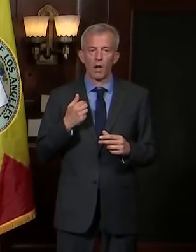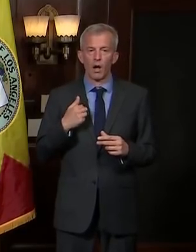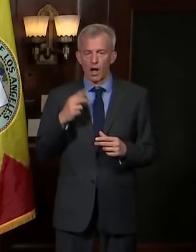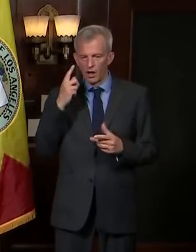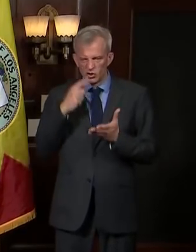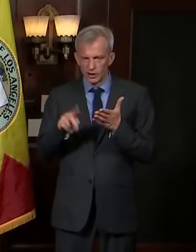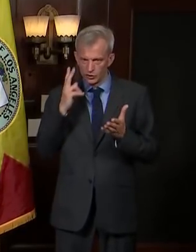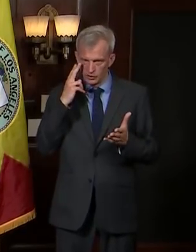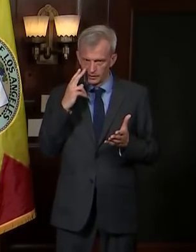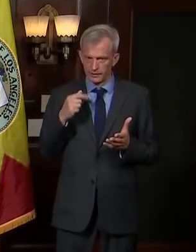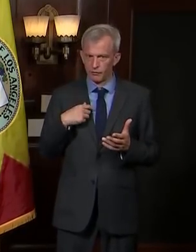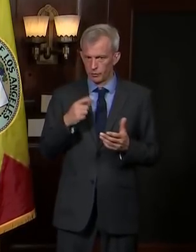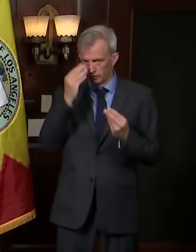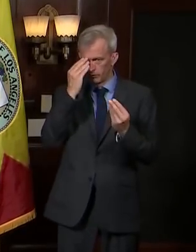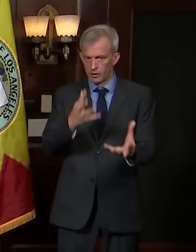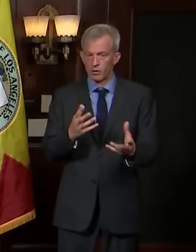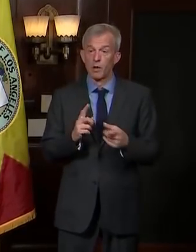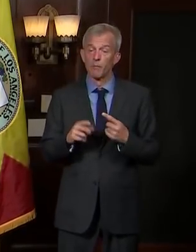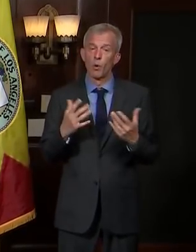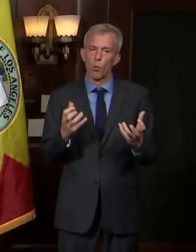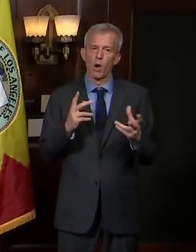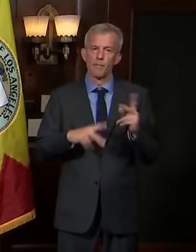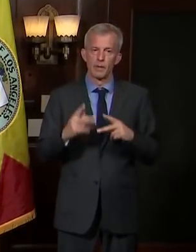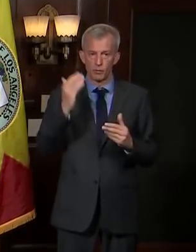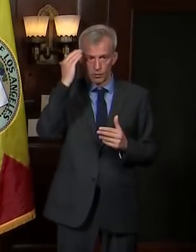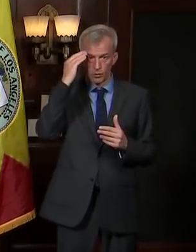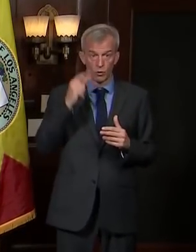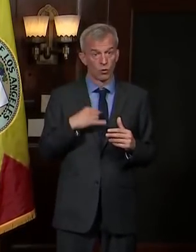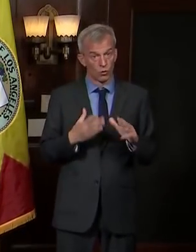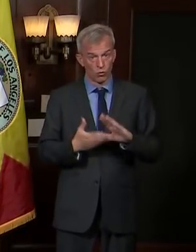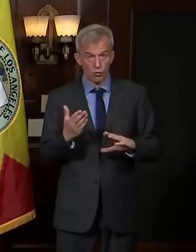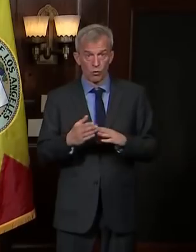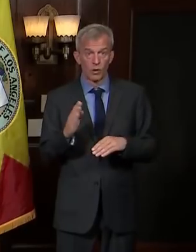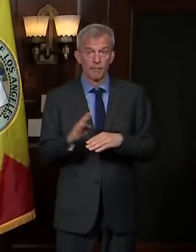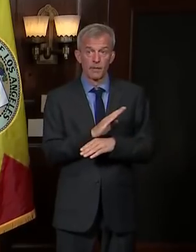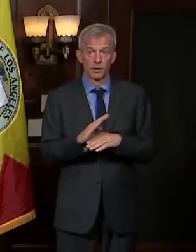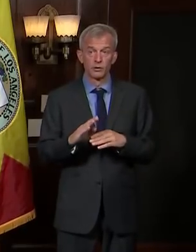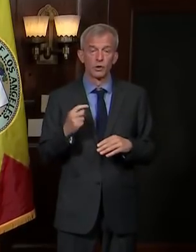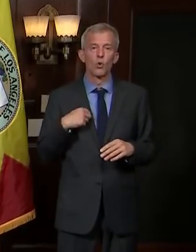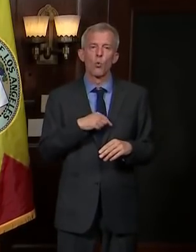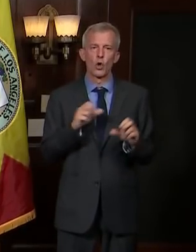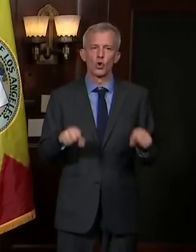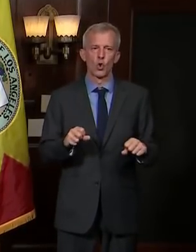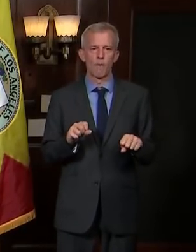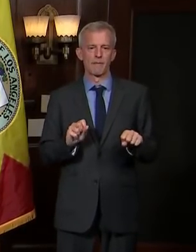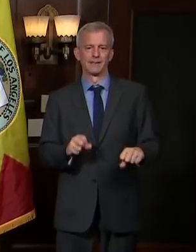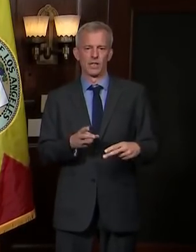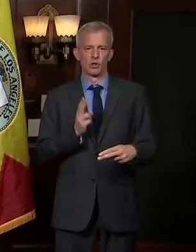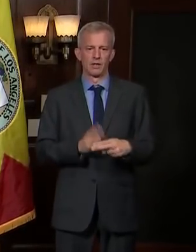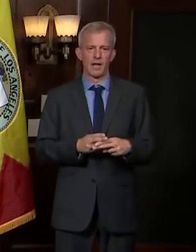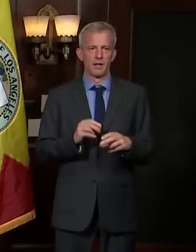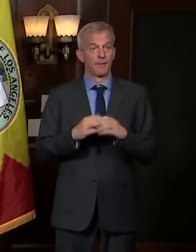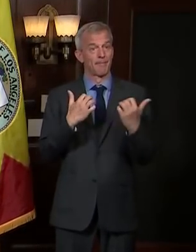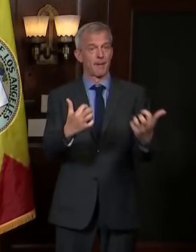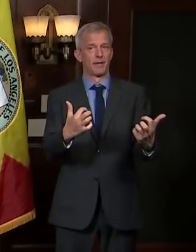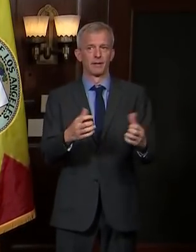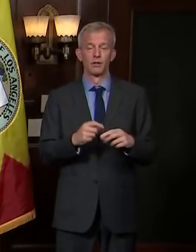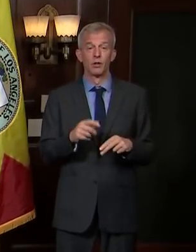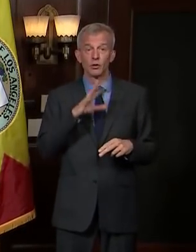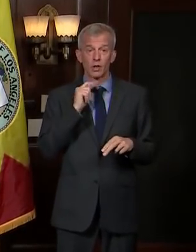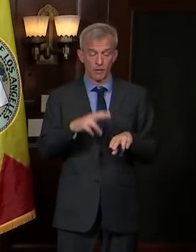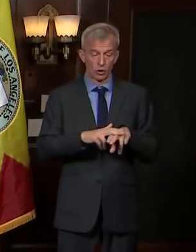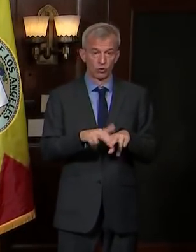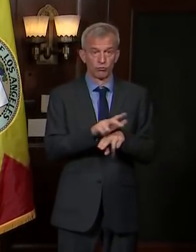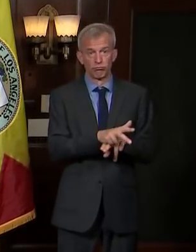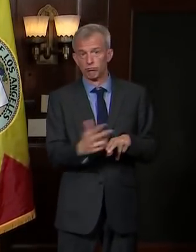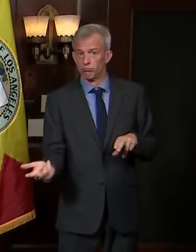to know that we are coming after folks. We want to know the type of businesses and maybe even potentially name them. But let me follow up on that. In terms of the derailment, no, that shouldn't